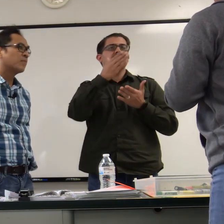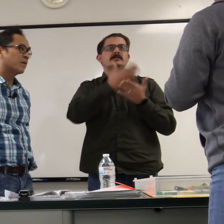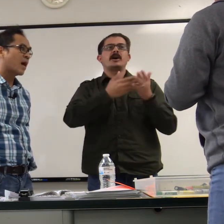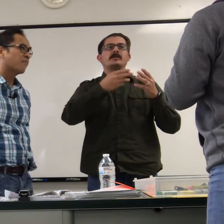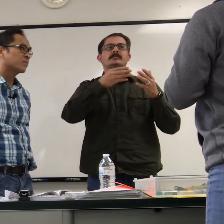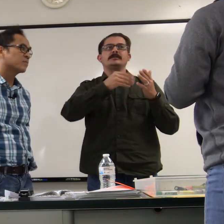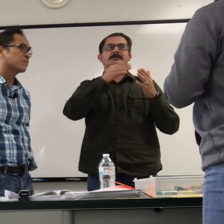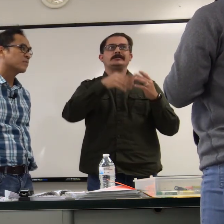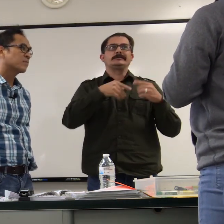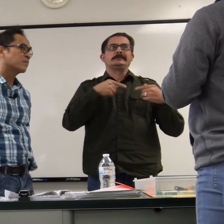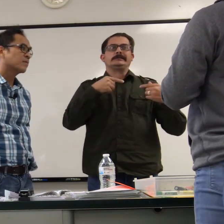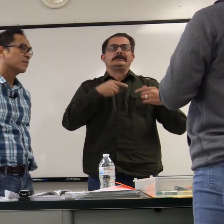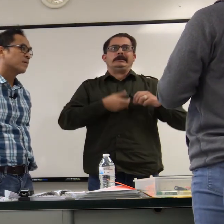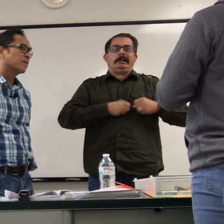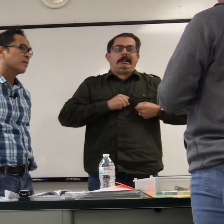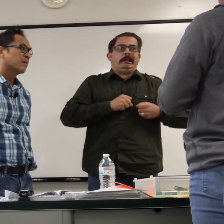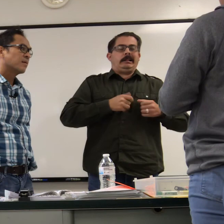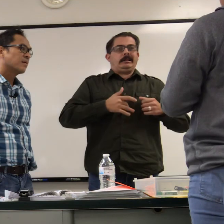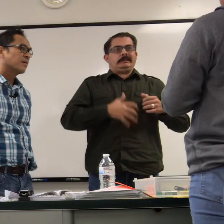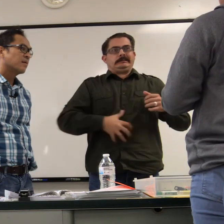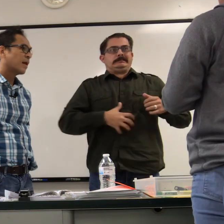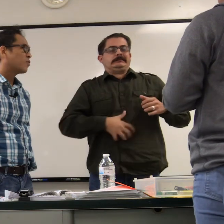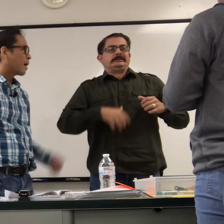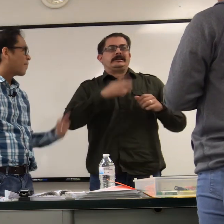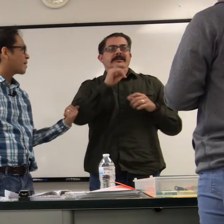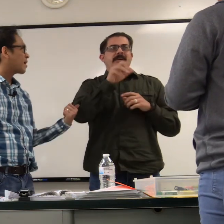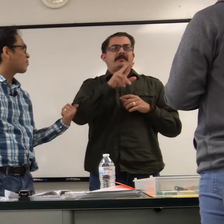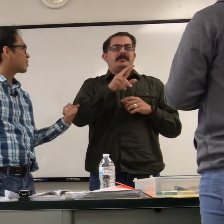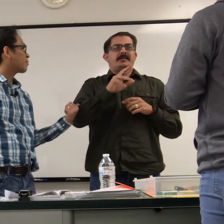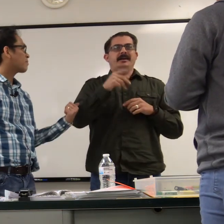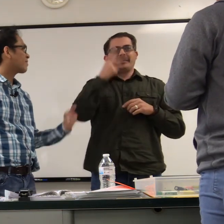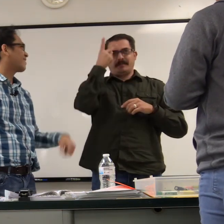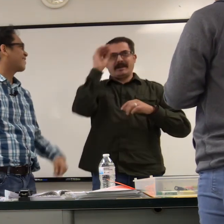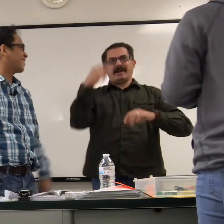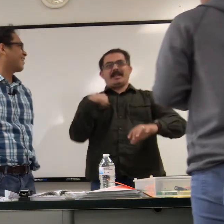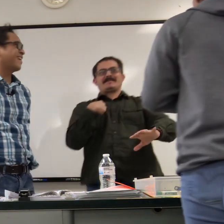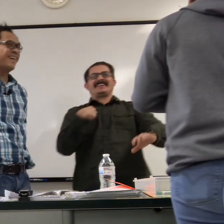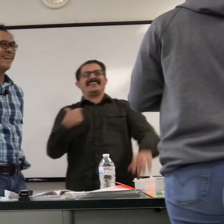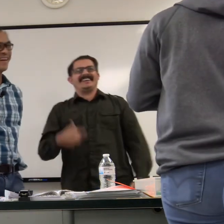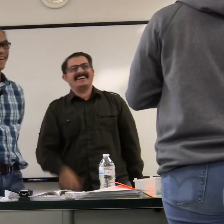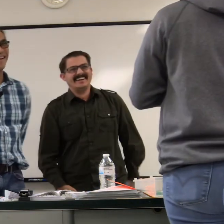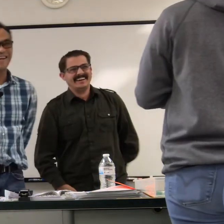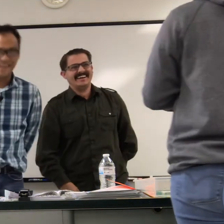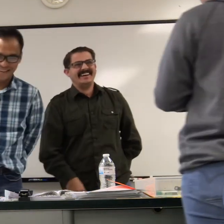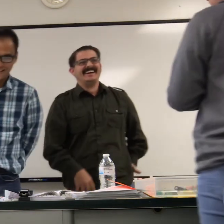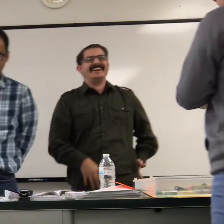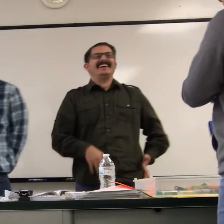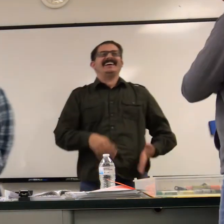problem with that. Like you might pass out or something.